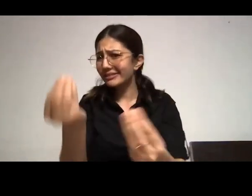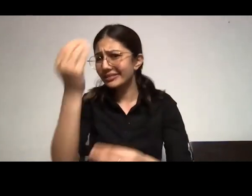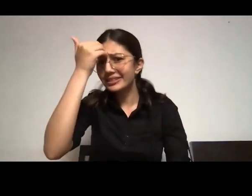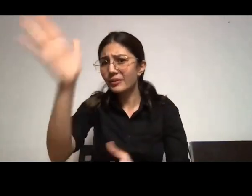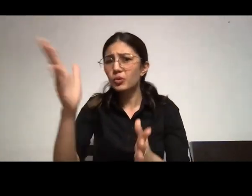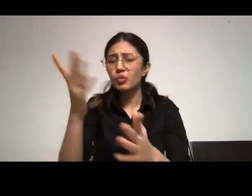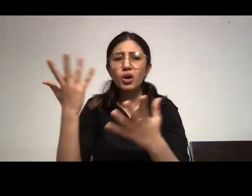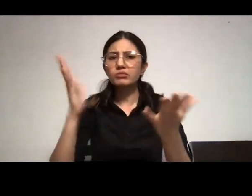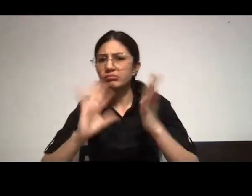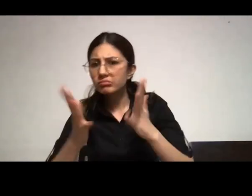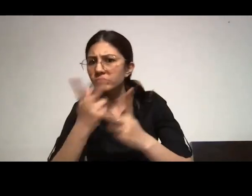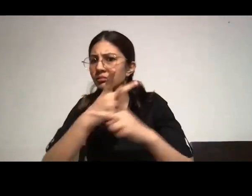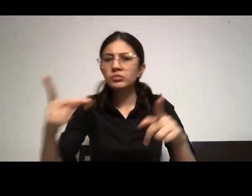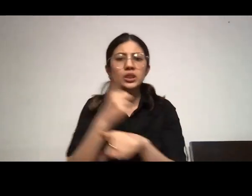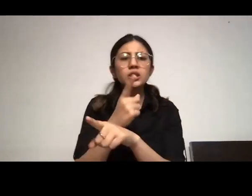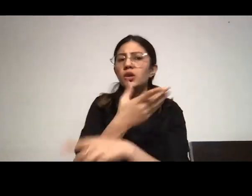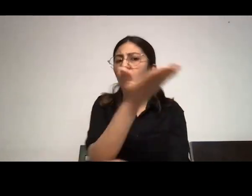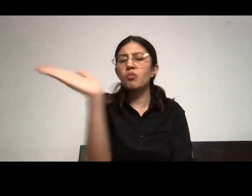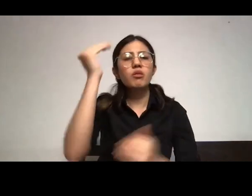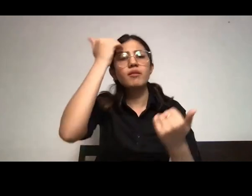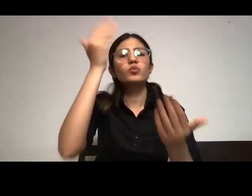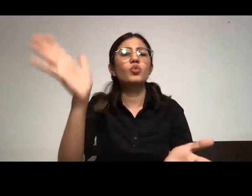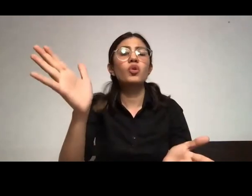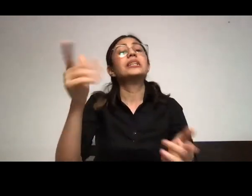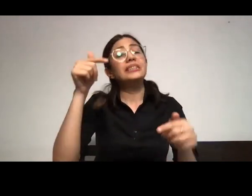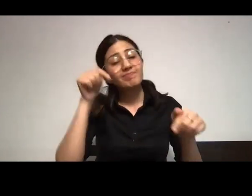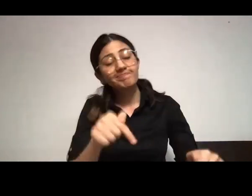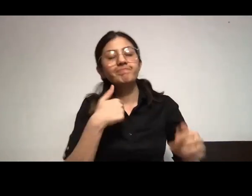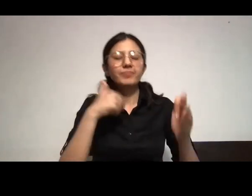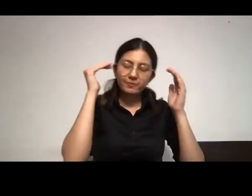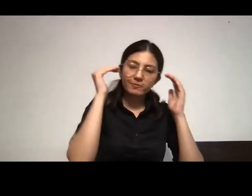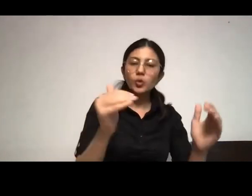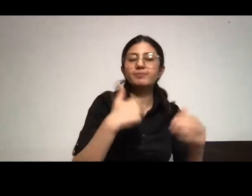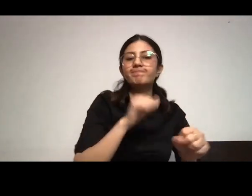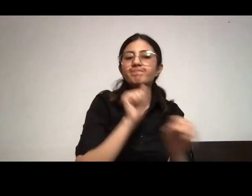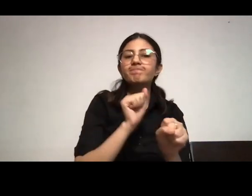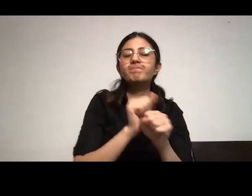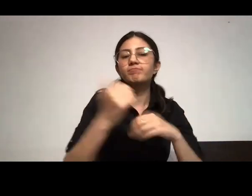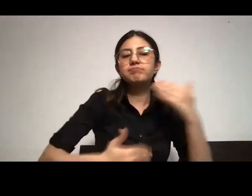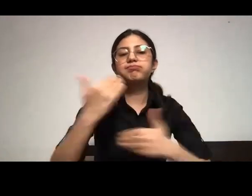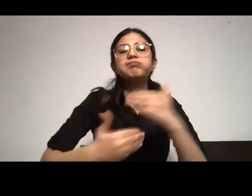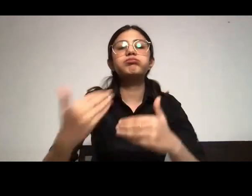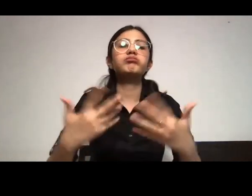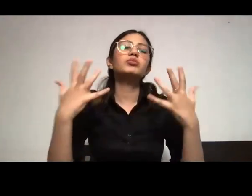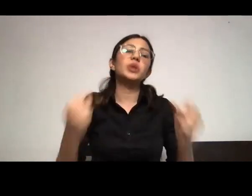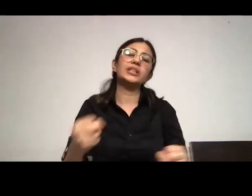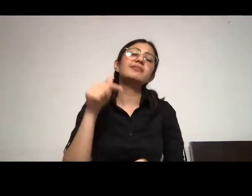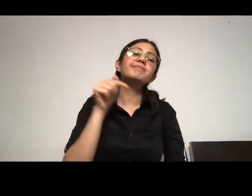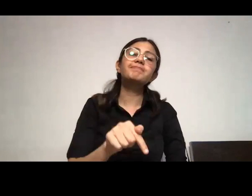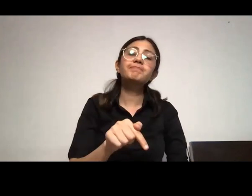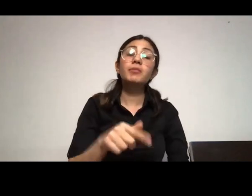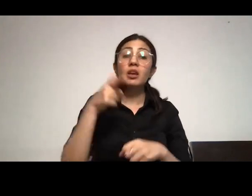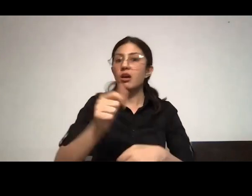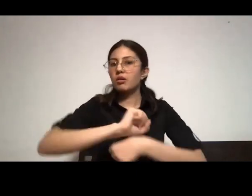that's why we've been working with a lot of focus in that area as well. And after the